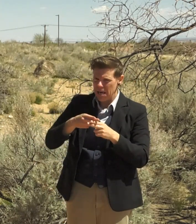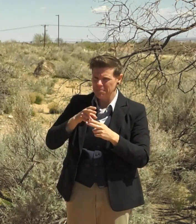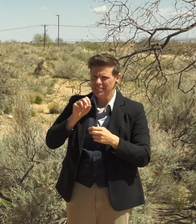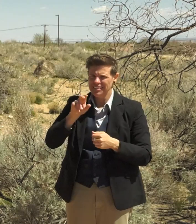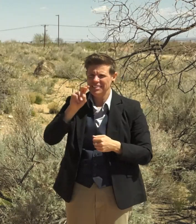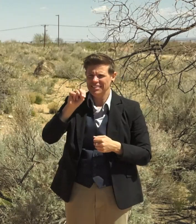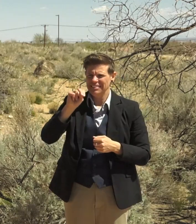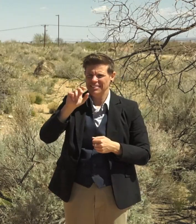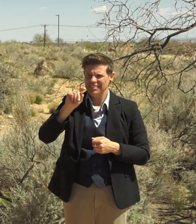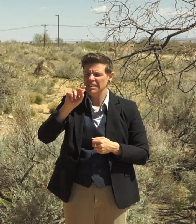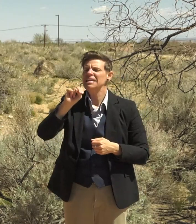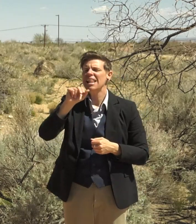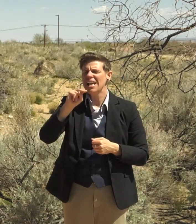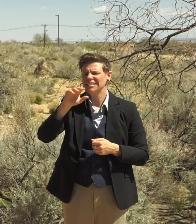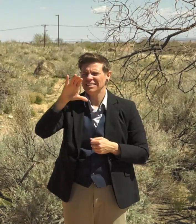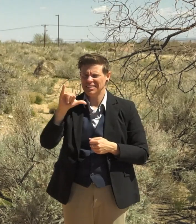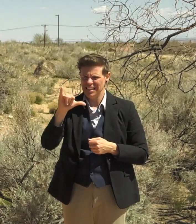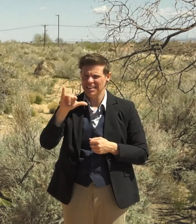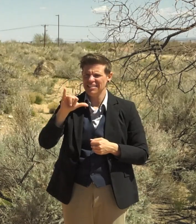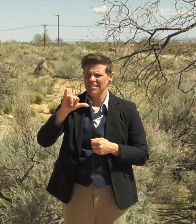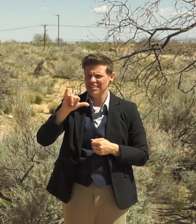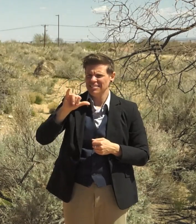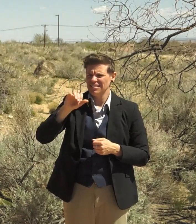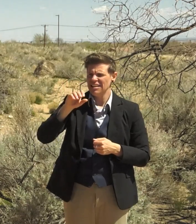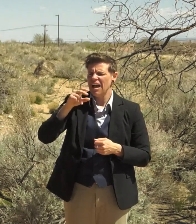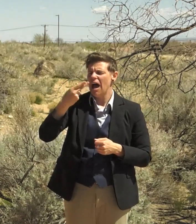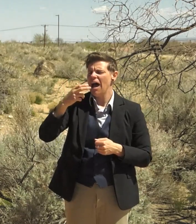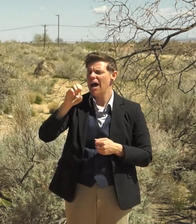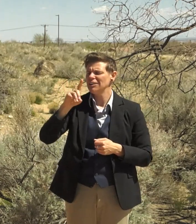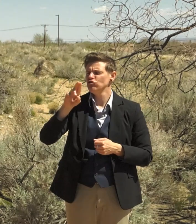Superintendent of Petroglyph National Monument, where we're at now.